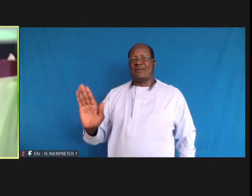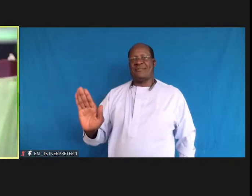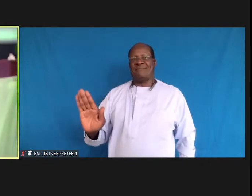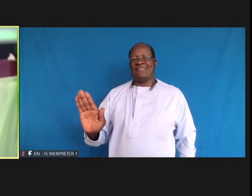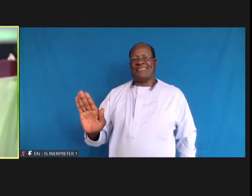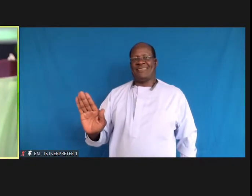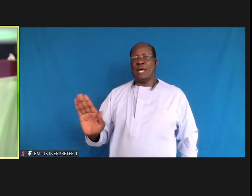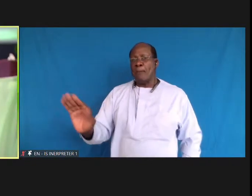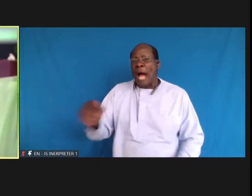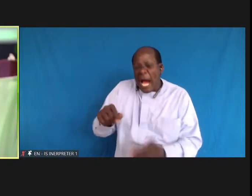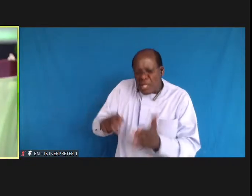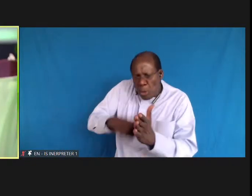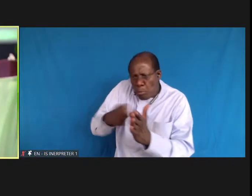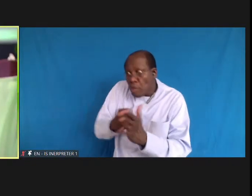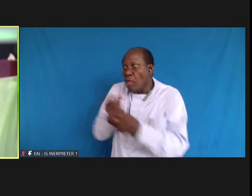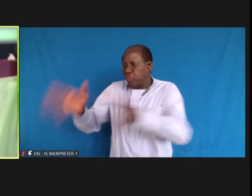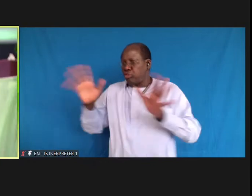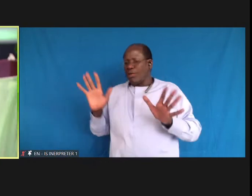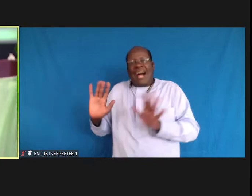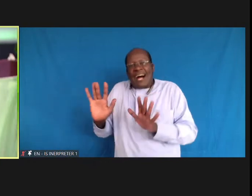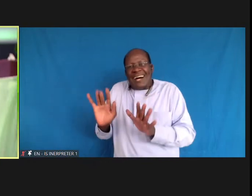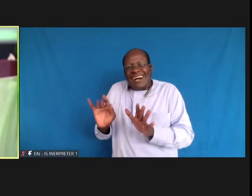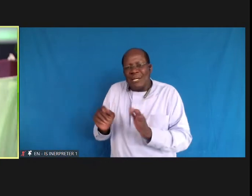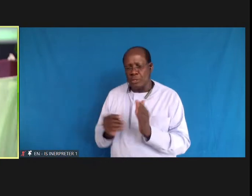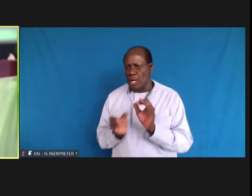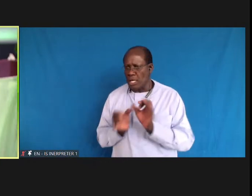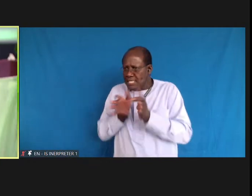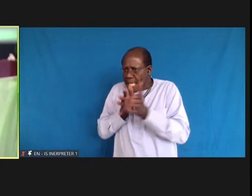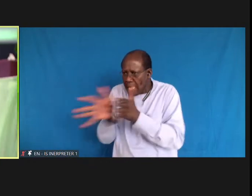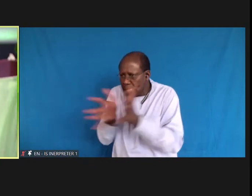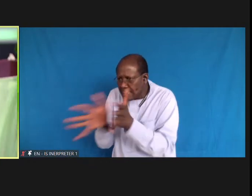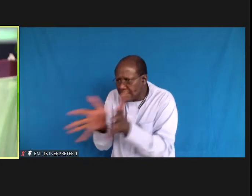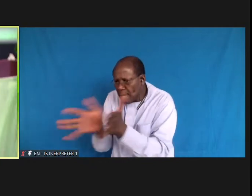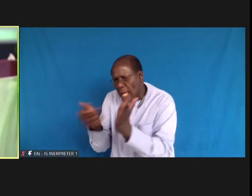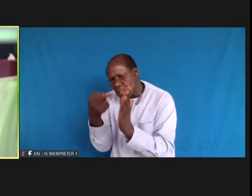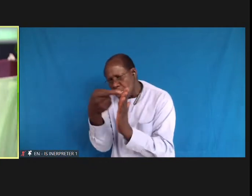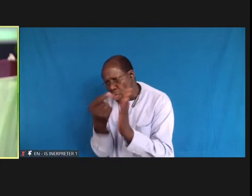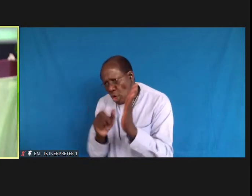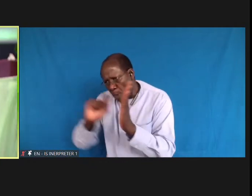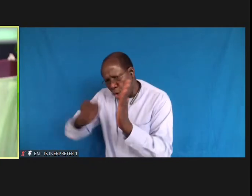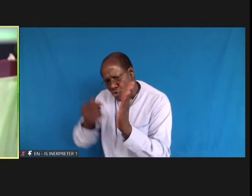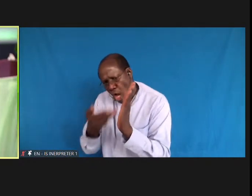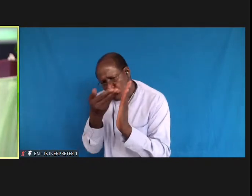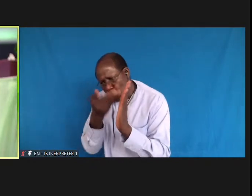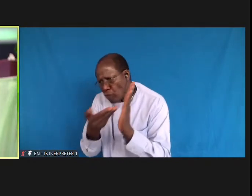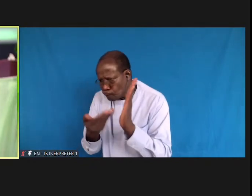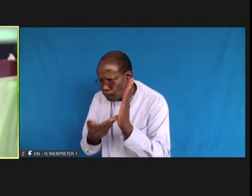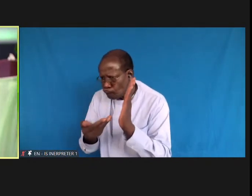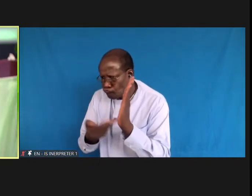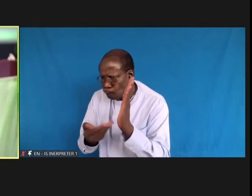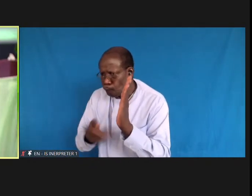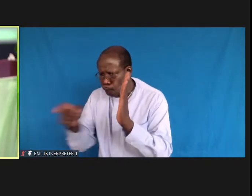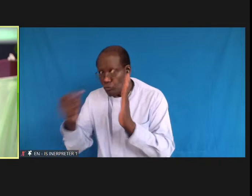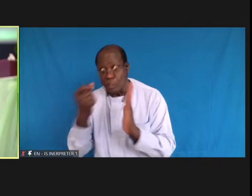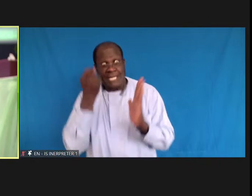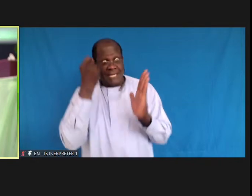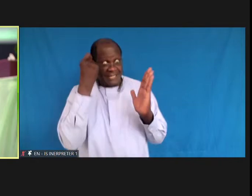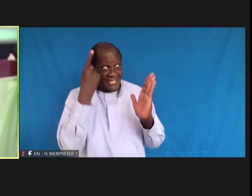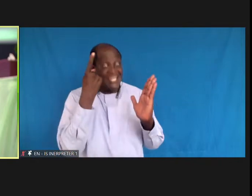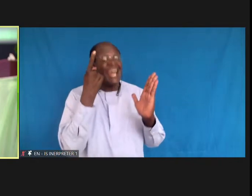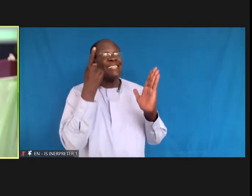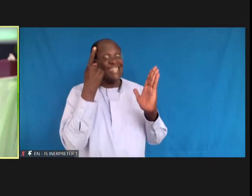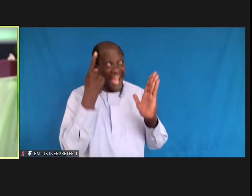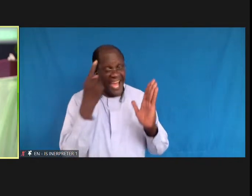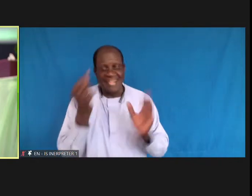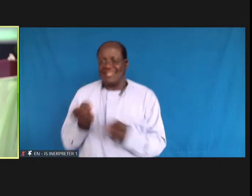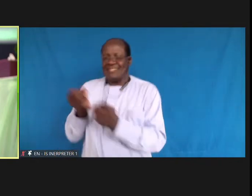have to know what the problem is. And also working with the ministries, department and agency.